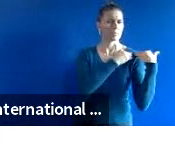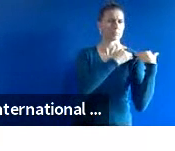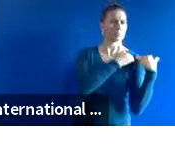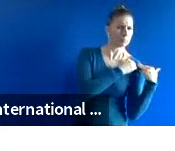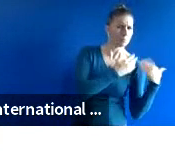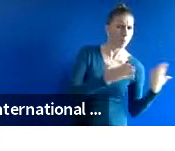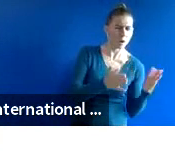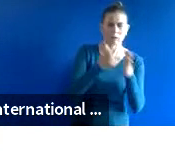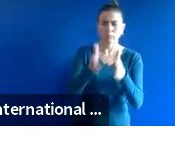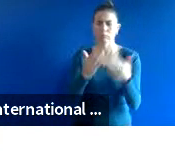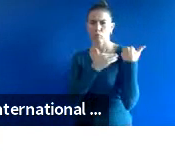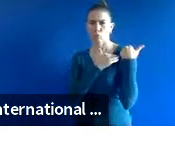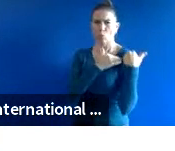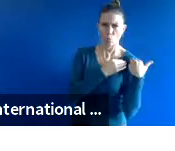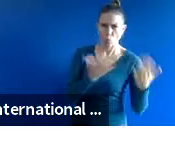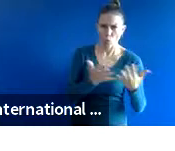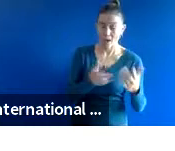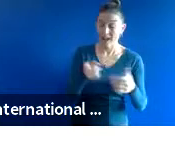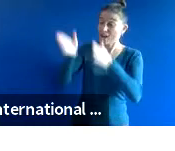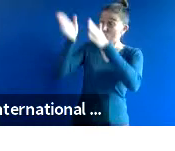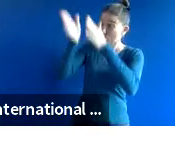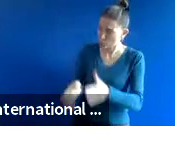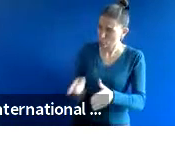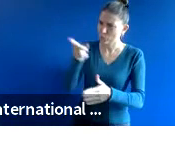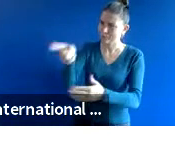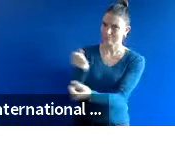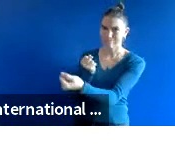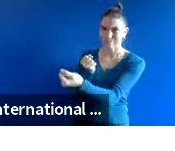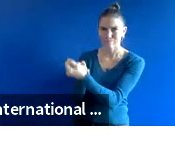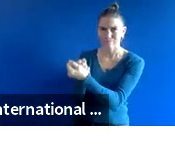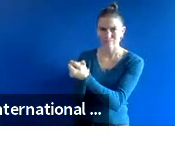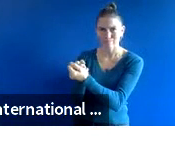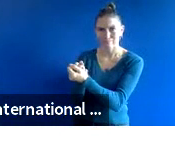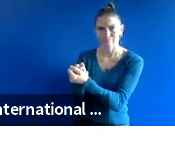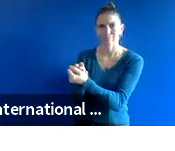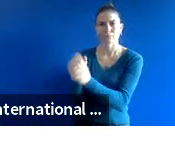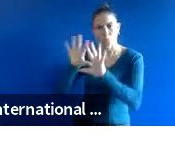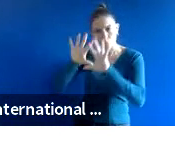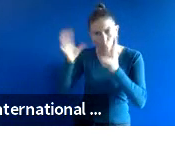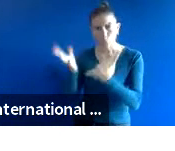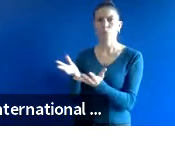and supporting the student as much as possible, of course, is important.